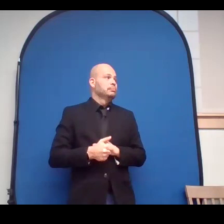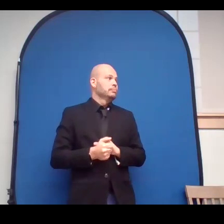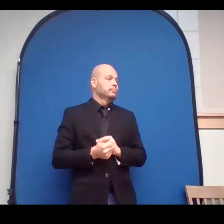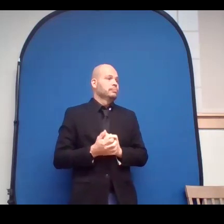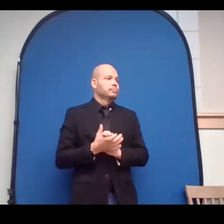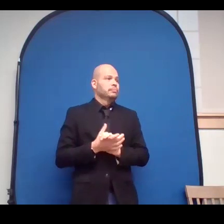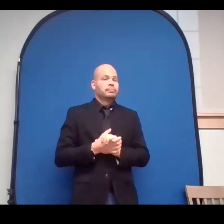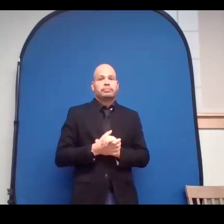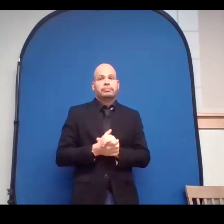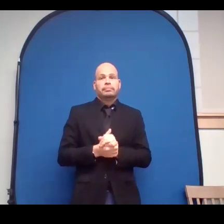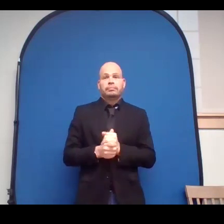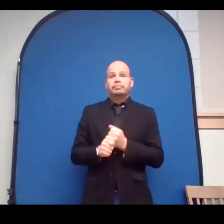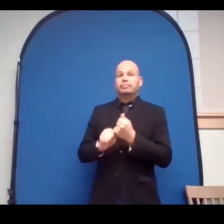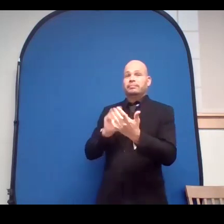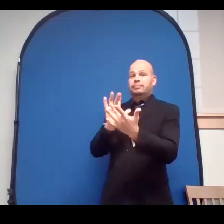Contact was never made.